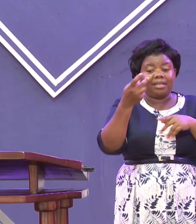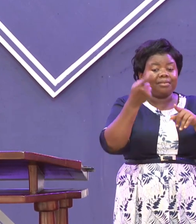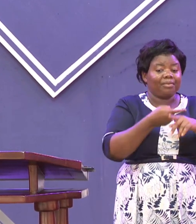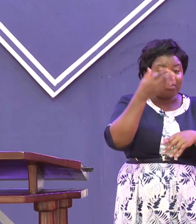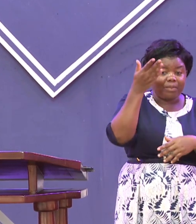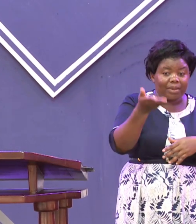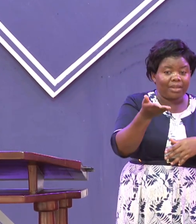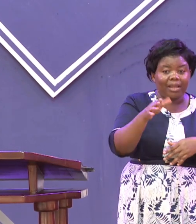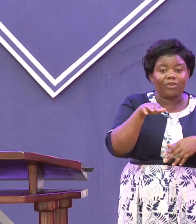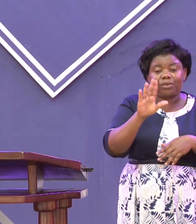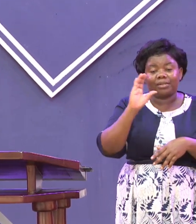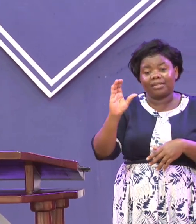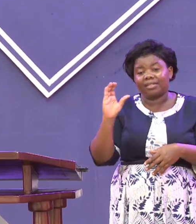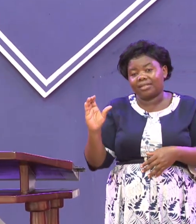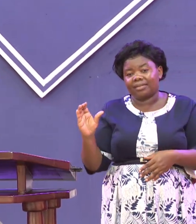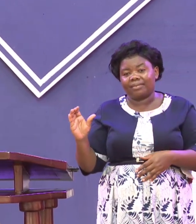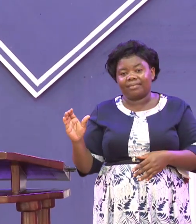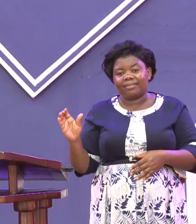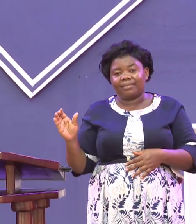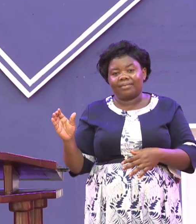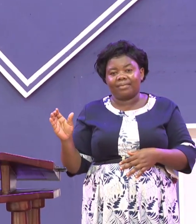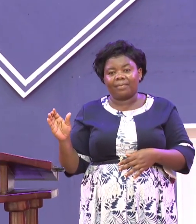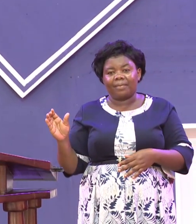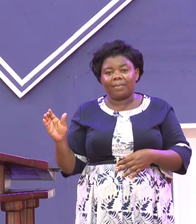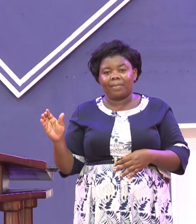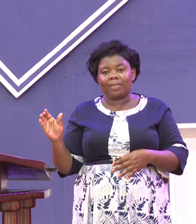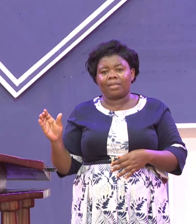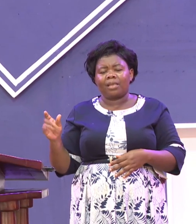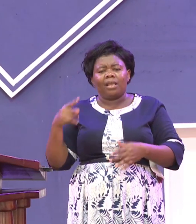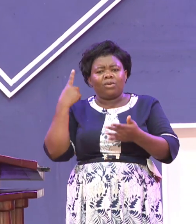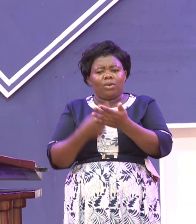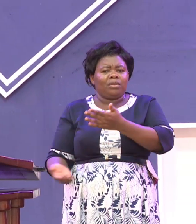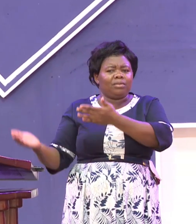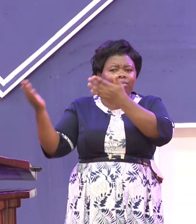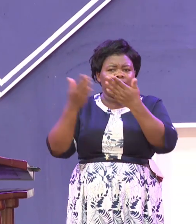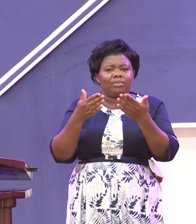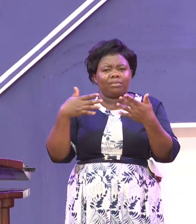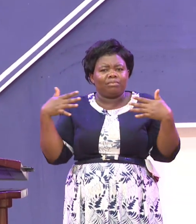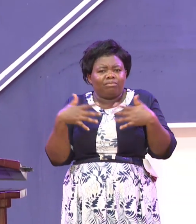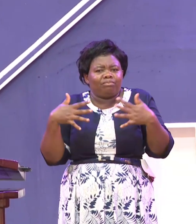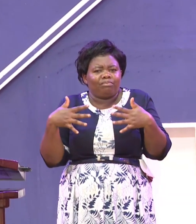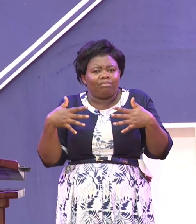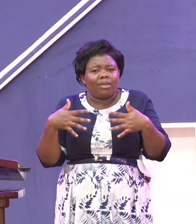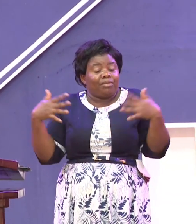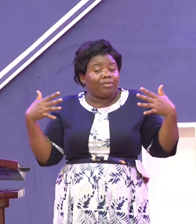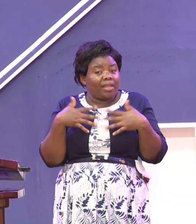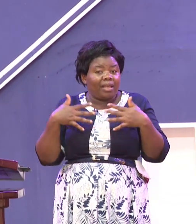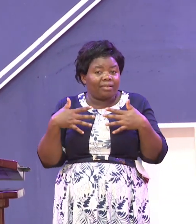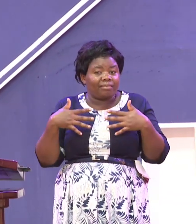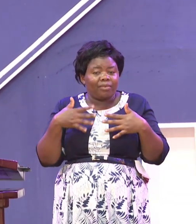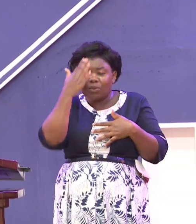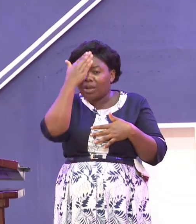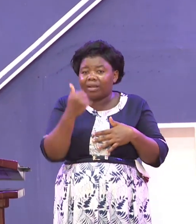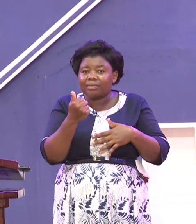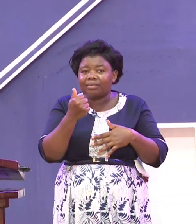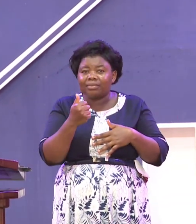and I'm a pastor, we had just gotten from this place. Nga chechi ndetera. What had brought me this? Kutia. Fear.